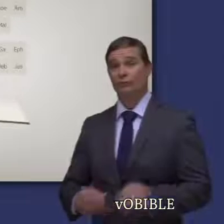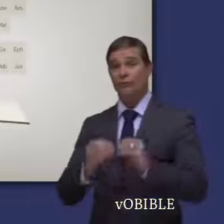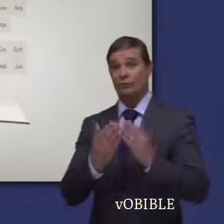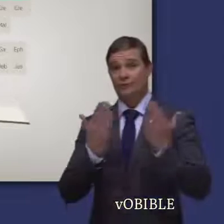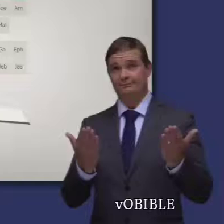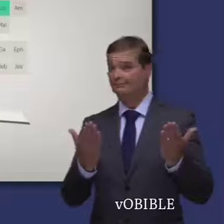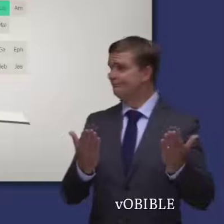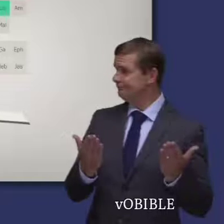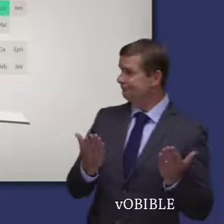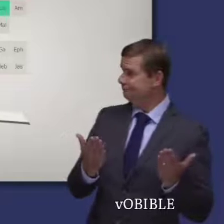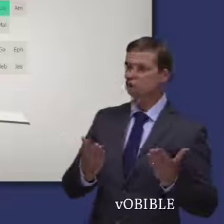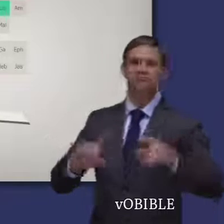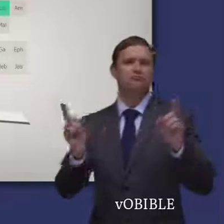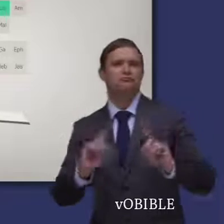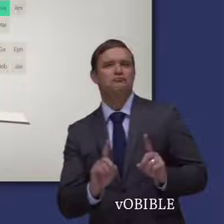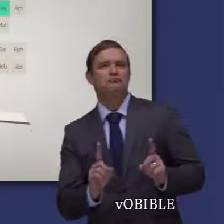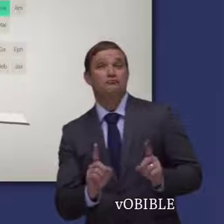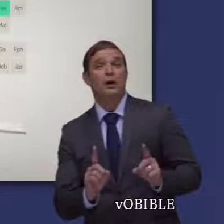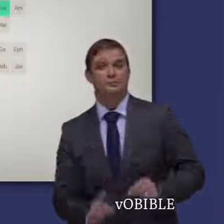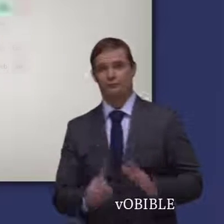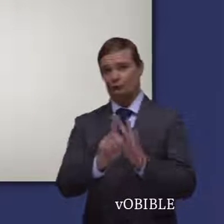An introduction to the book of Joel.